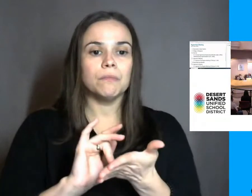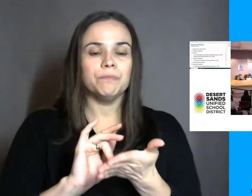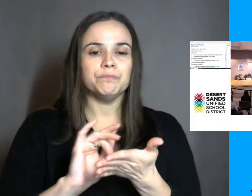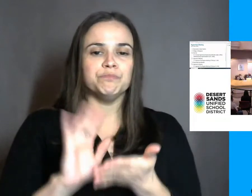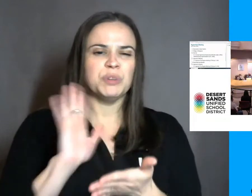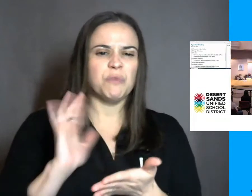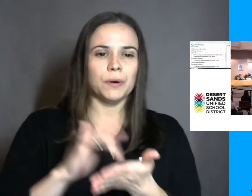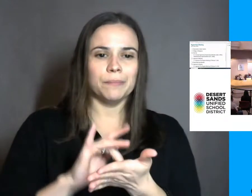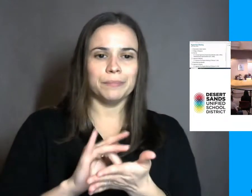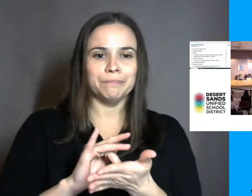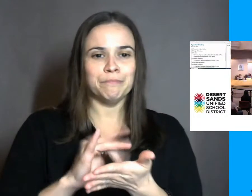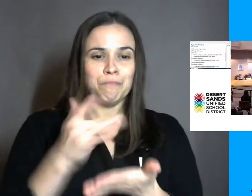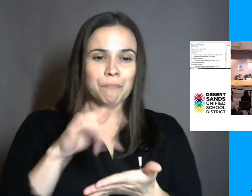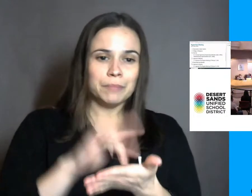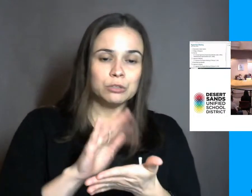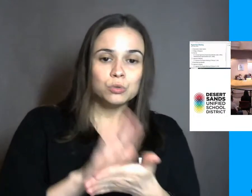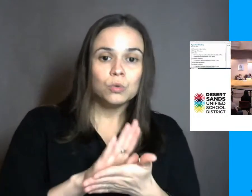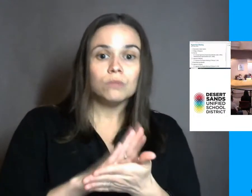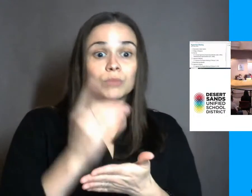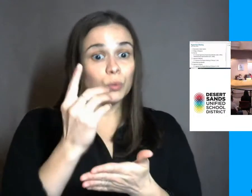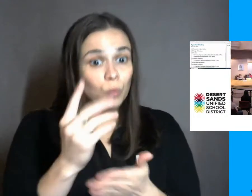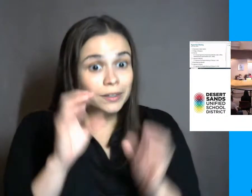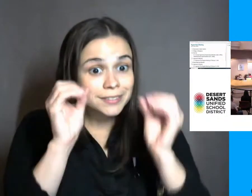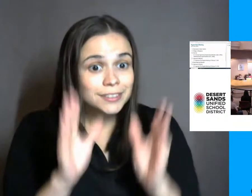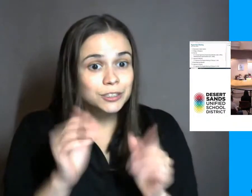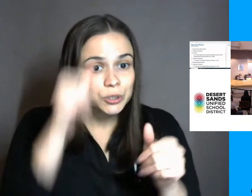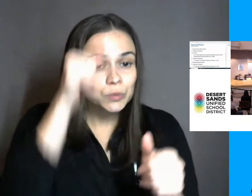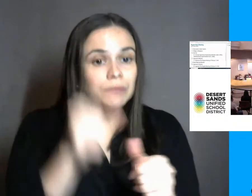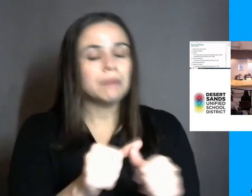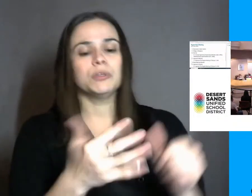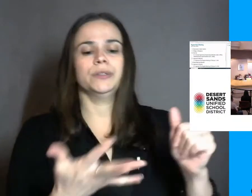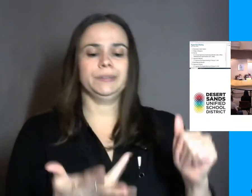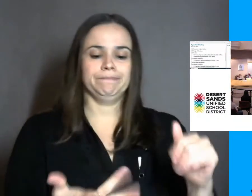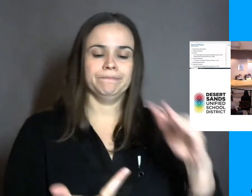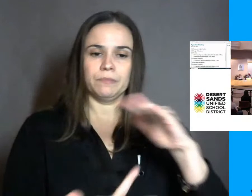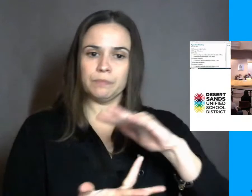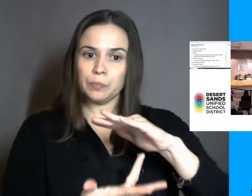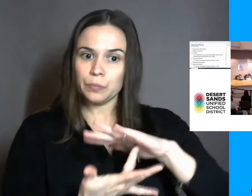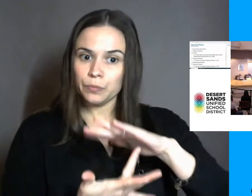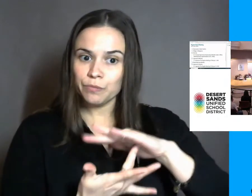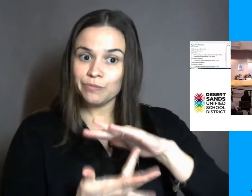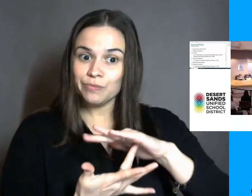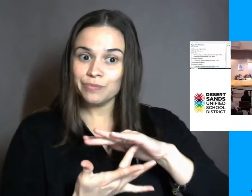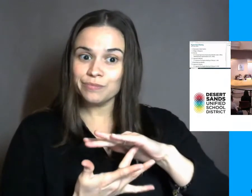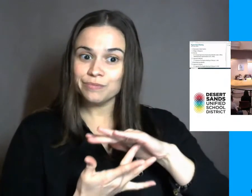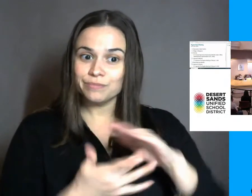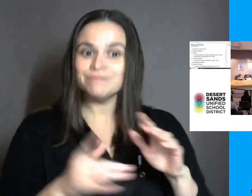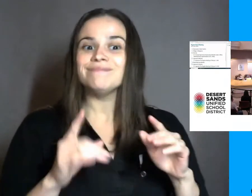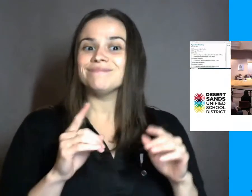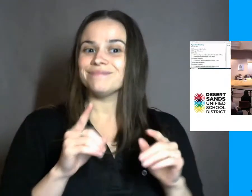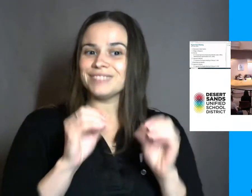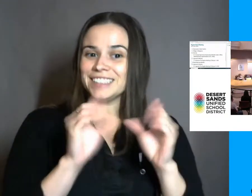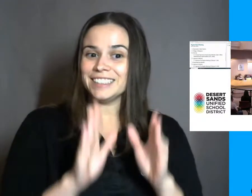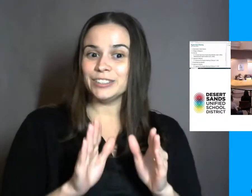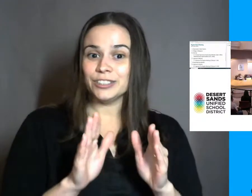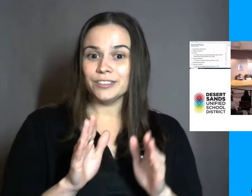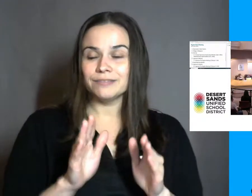a specific teacher, a sophomore teacher from Horizon, as being pretty awesome. Do you want to give a shout out to that